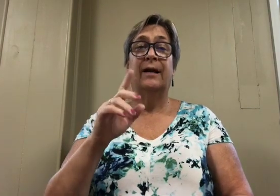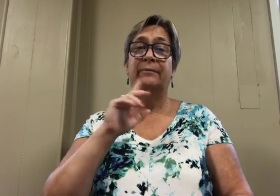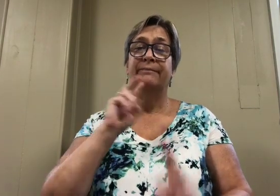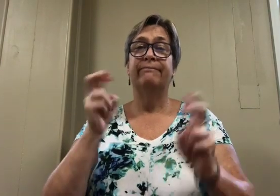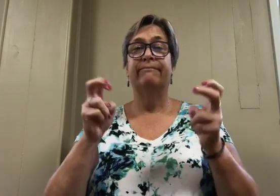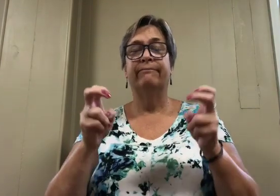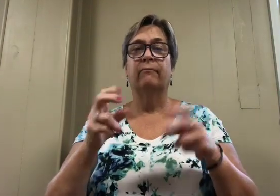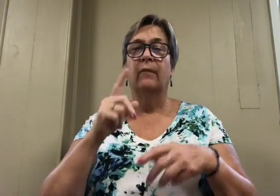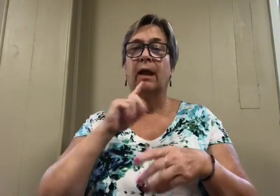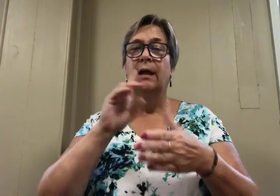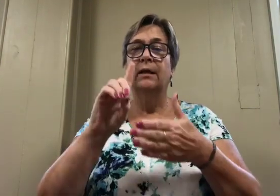Autism